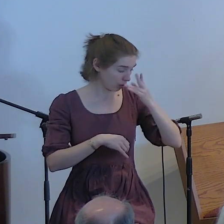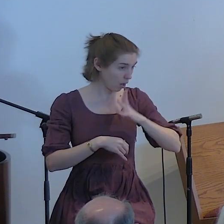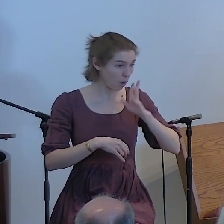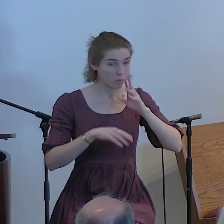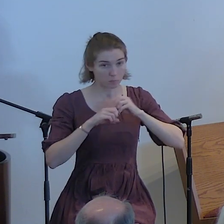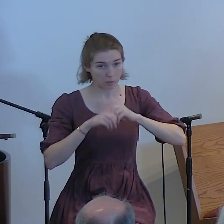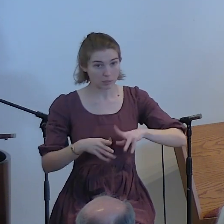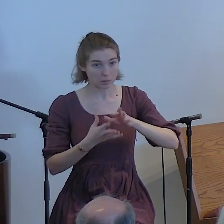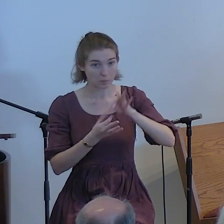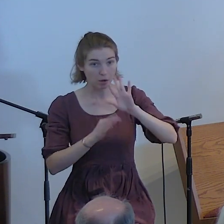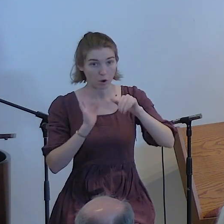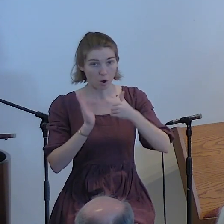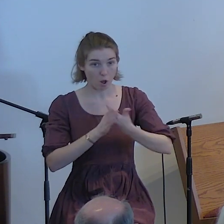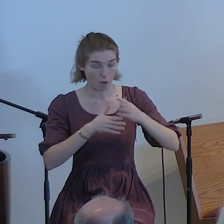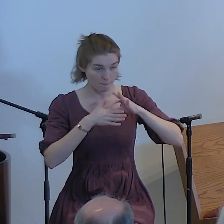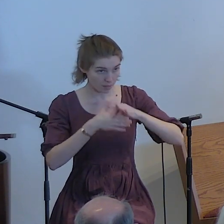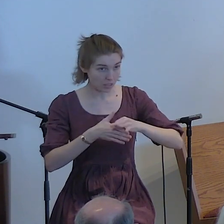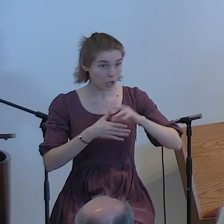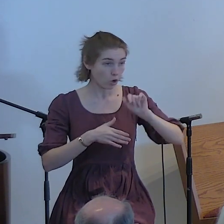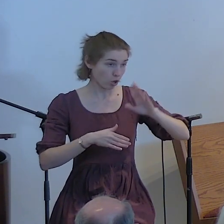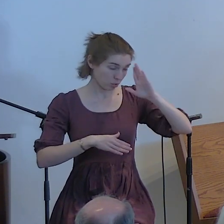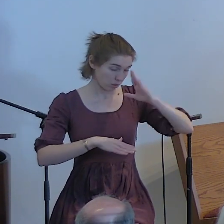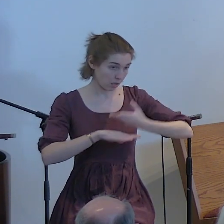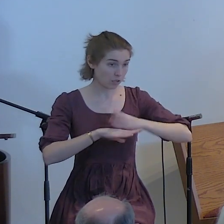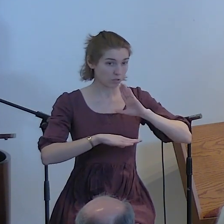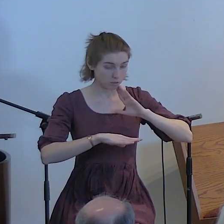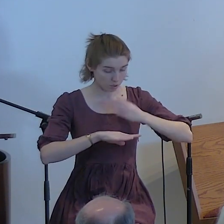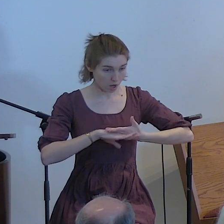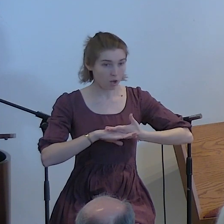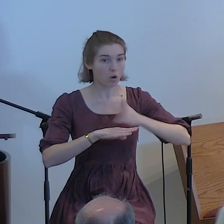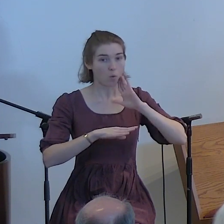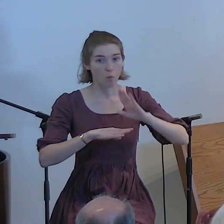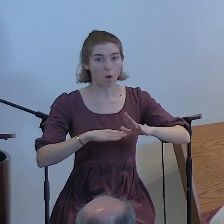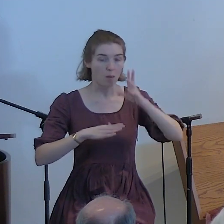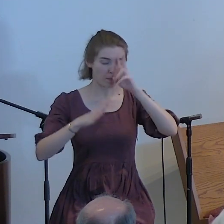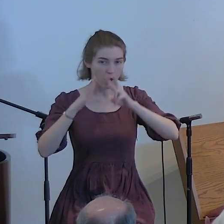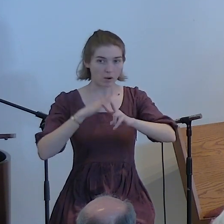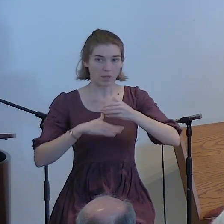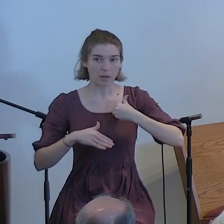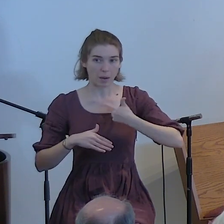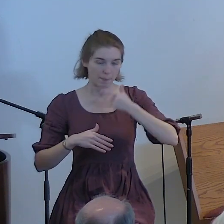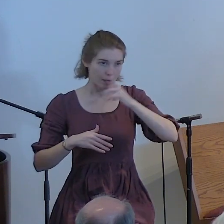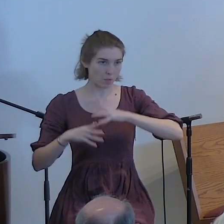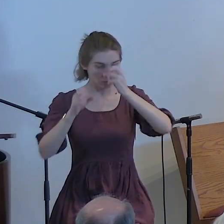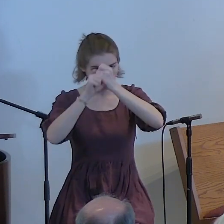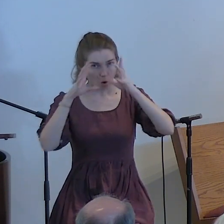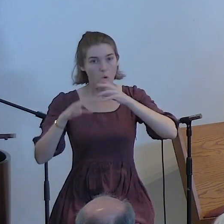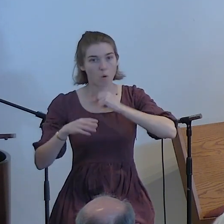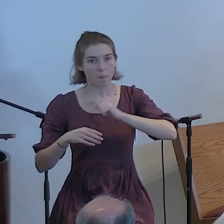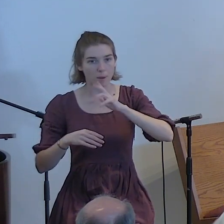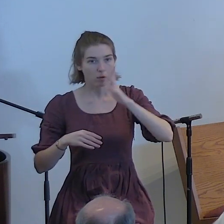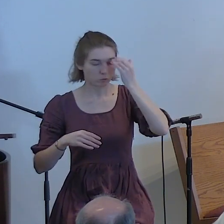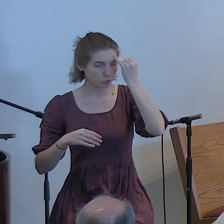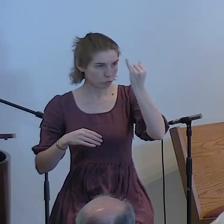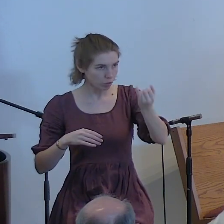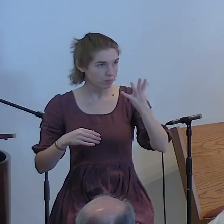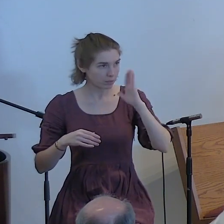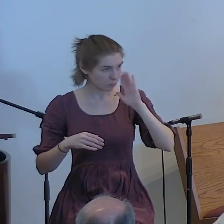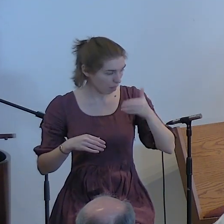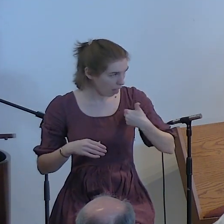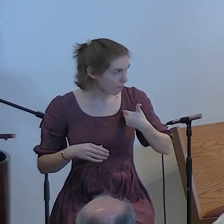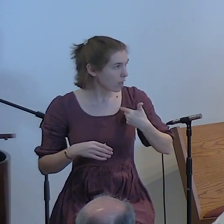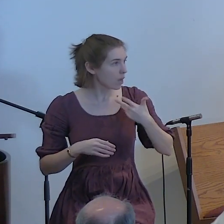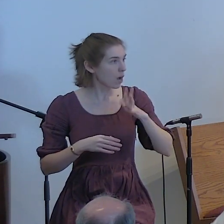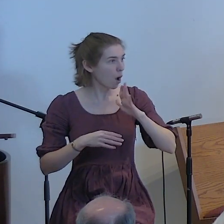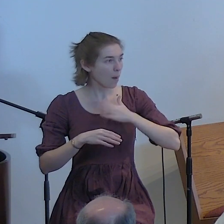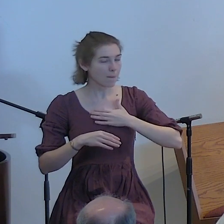pour out my spirit on all flesh. Your sons, your daughters shall prophesy. Young men shall see visions. Old men shall see dreams of dreams. And